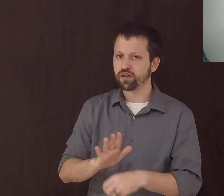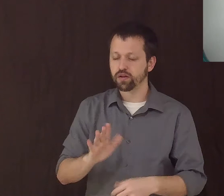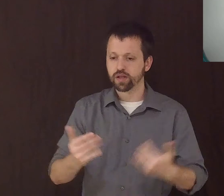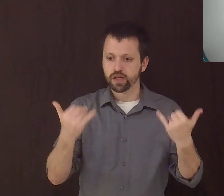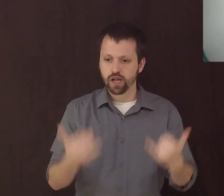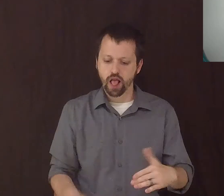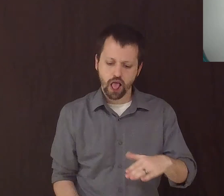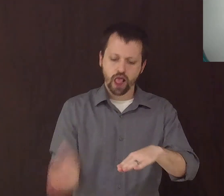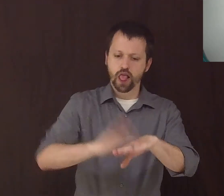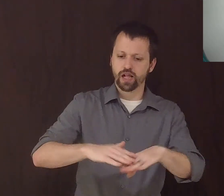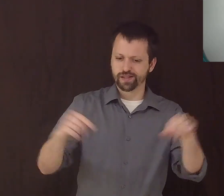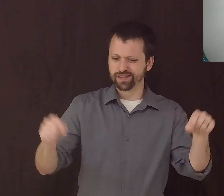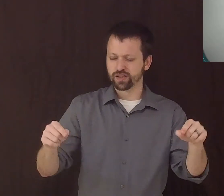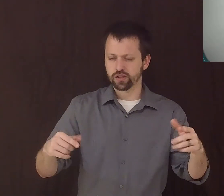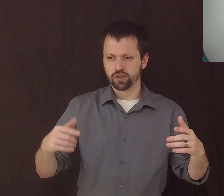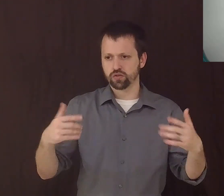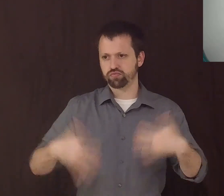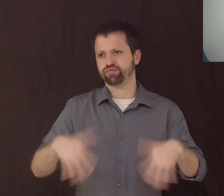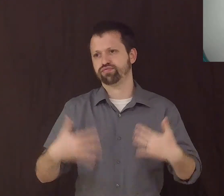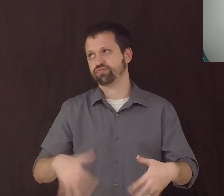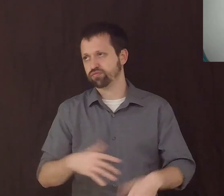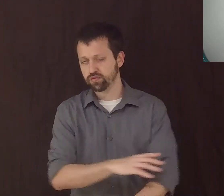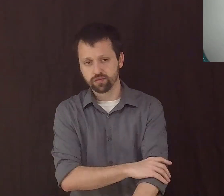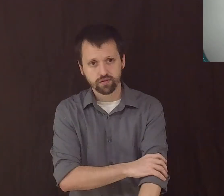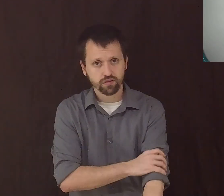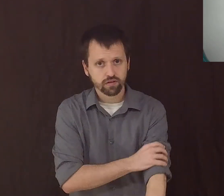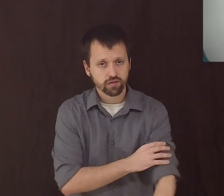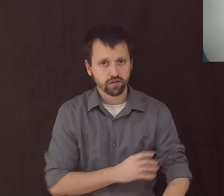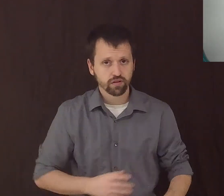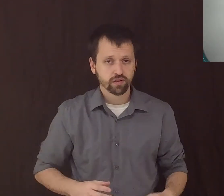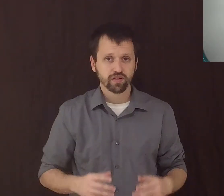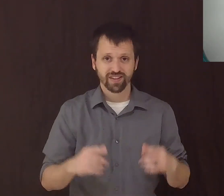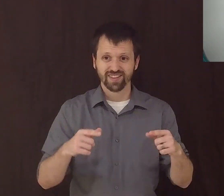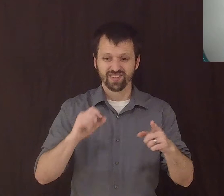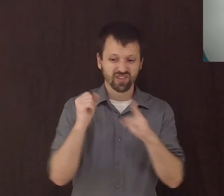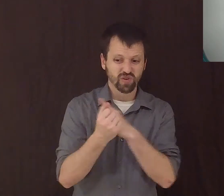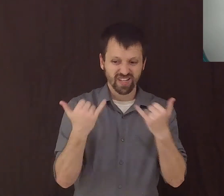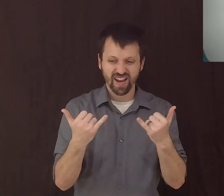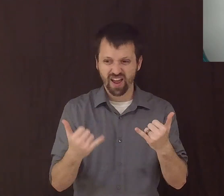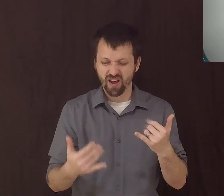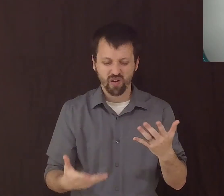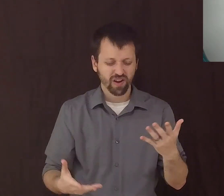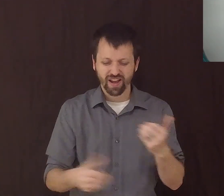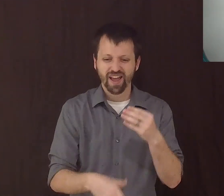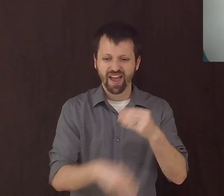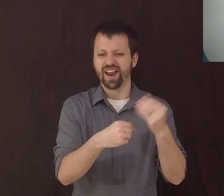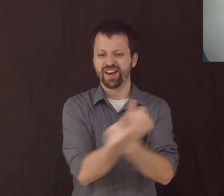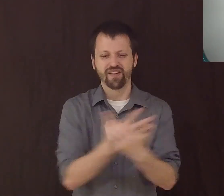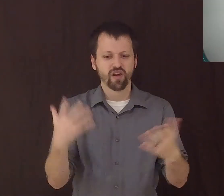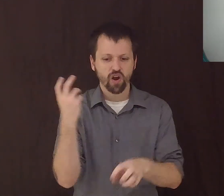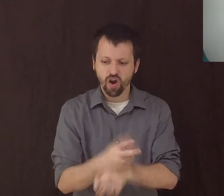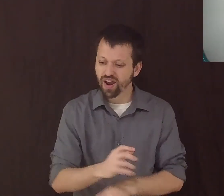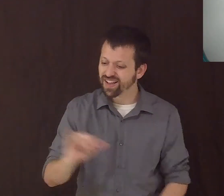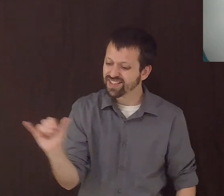sudden we have this on top of it. And the thing is, though, is just as Israel got their eyes off of God and they got sidetracked in the